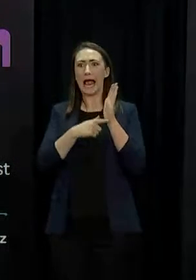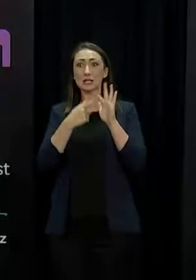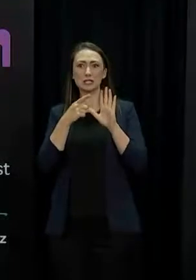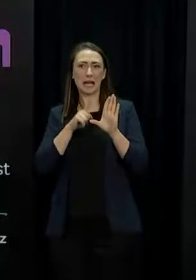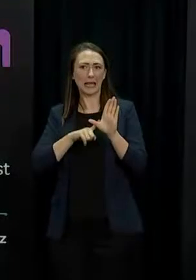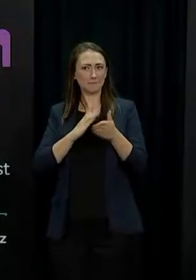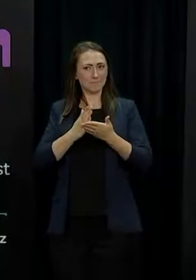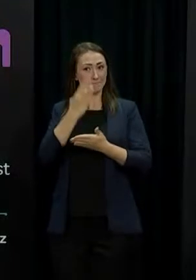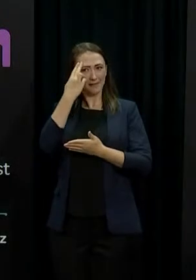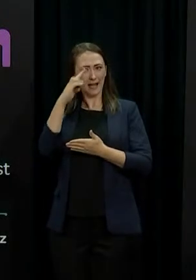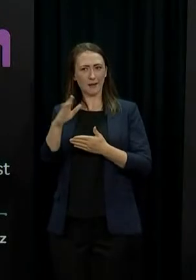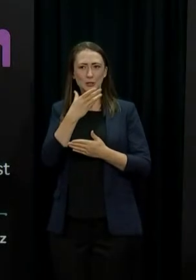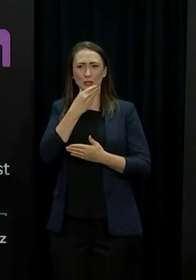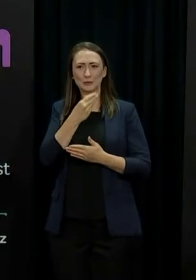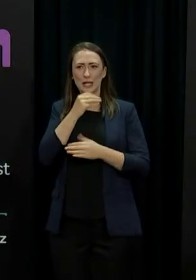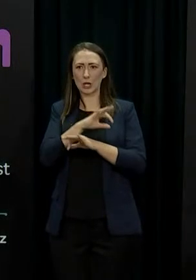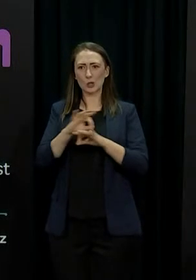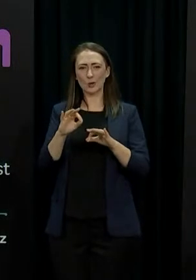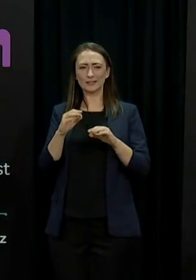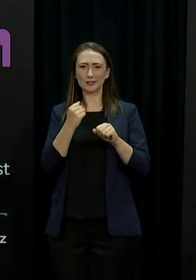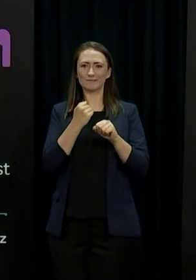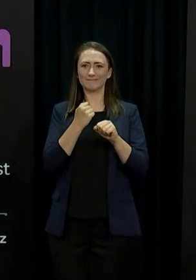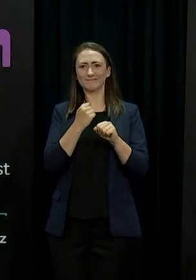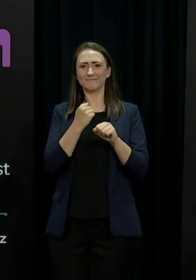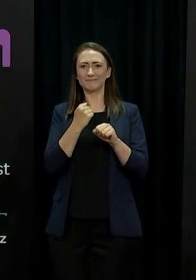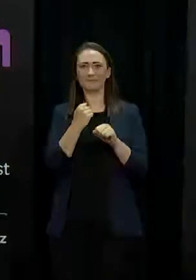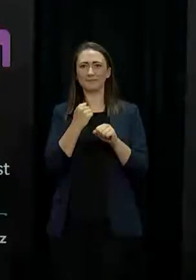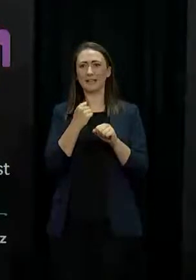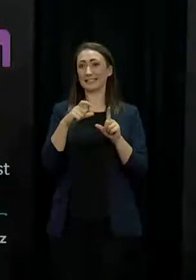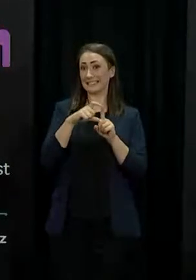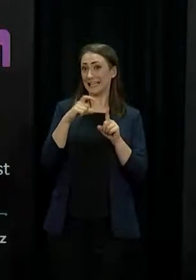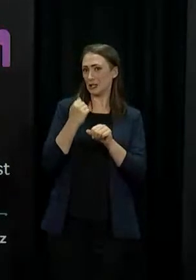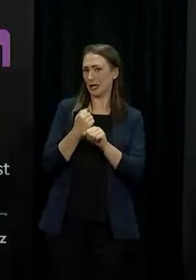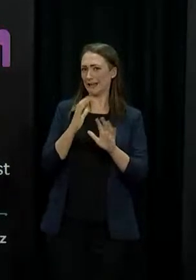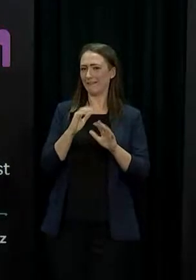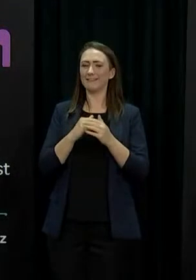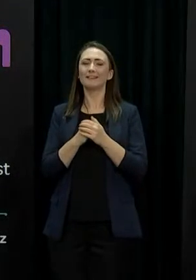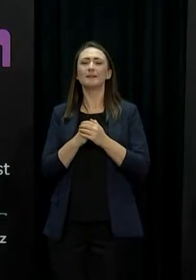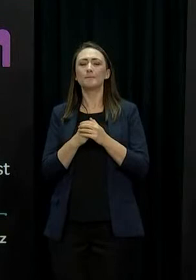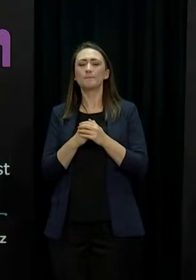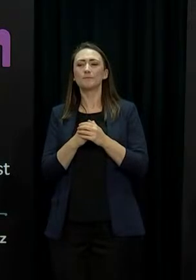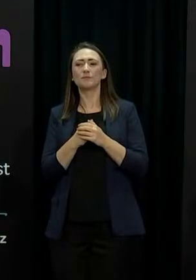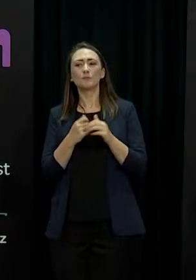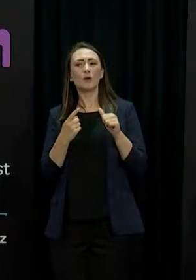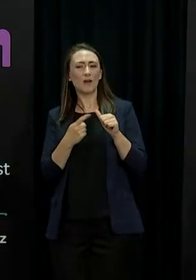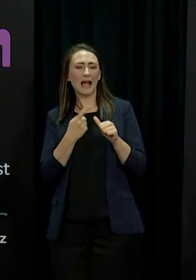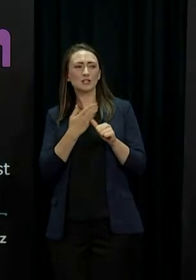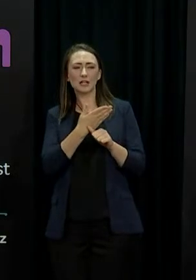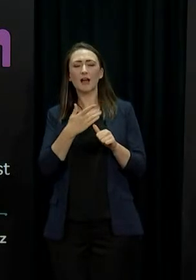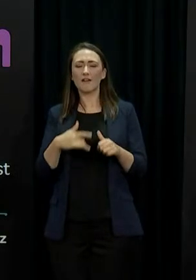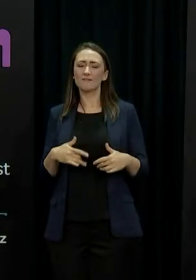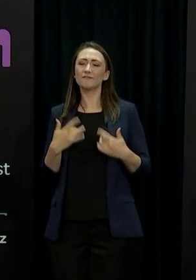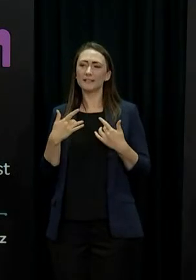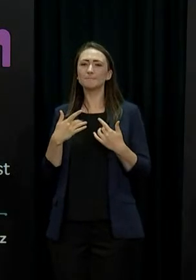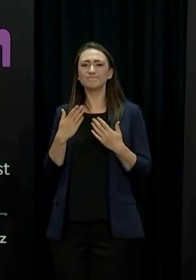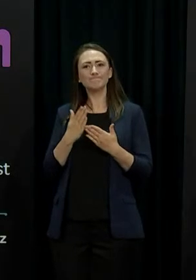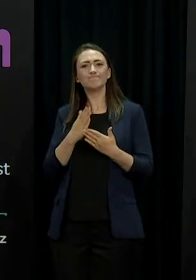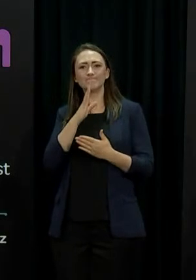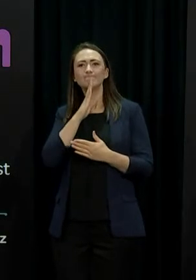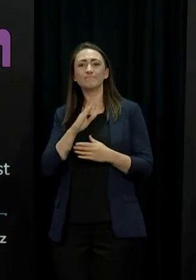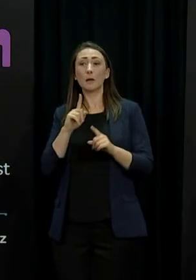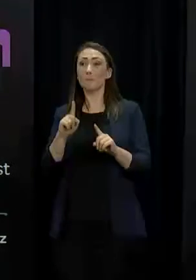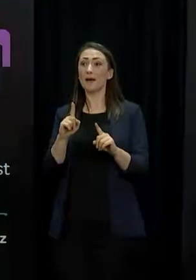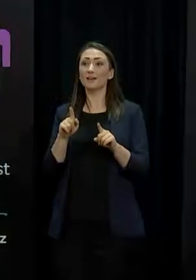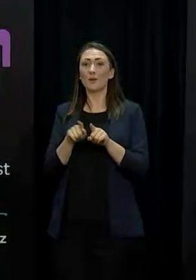thoroughly deserves a break. And I absolutely acknowledge that for those who have been at the senior levels of the pandemic response, the personal